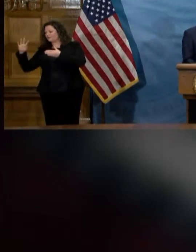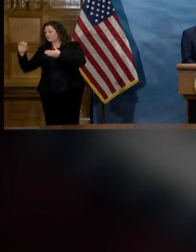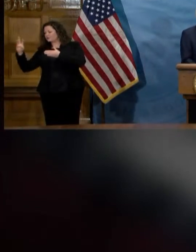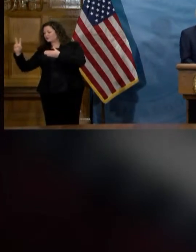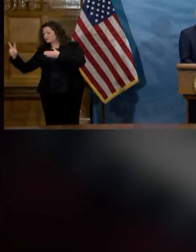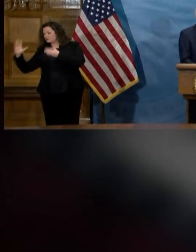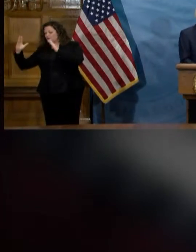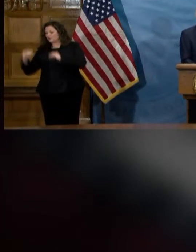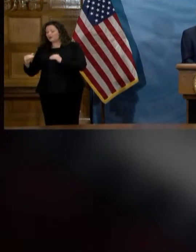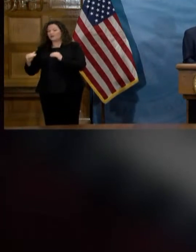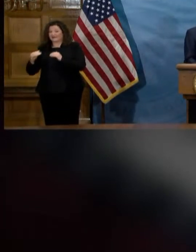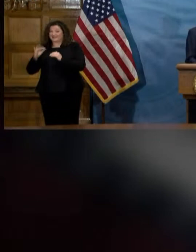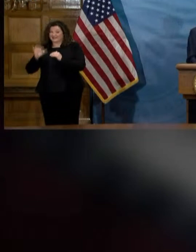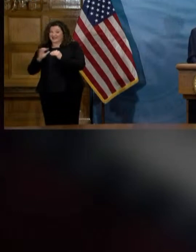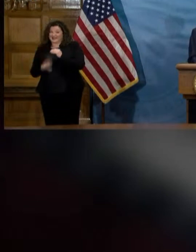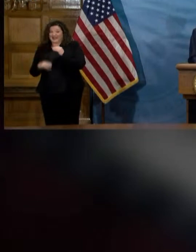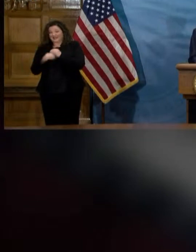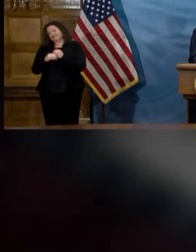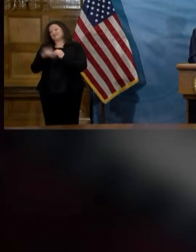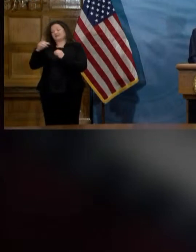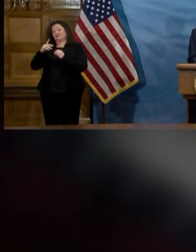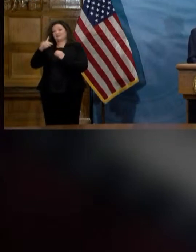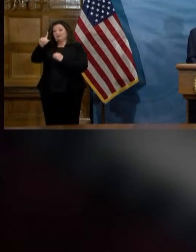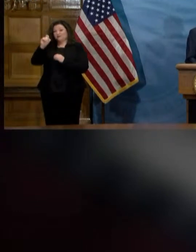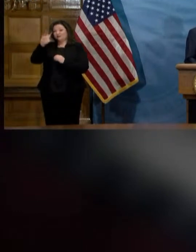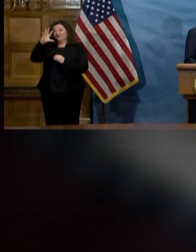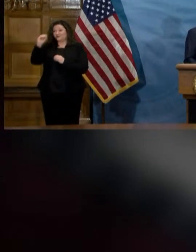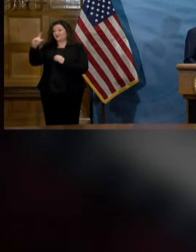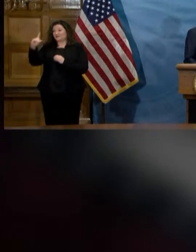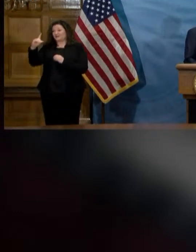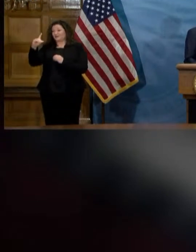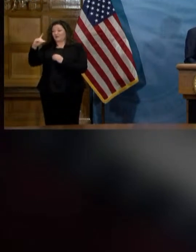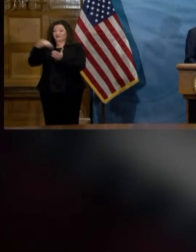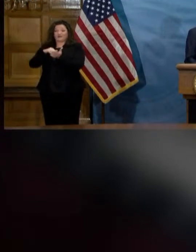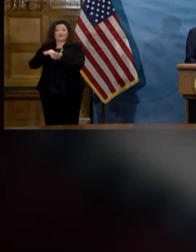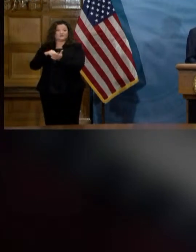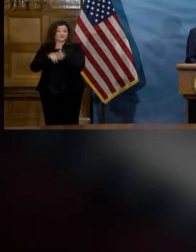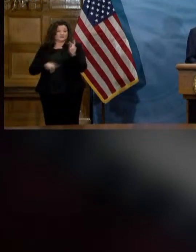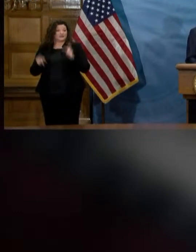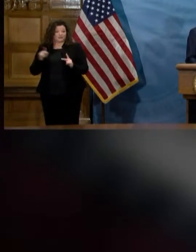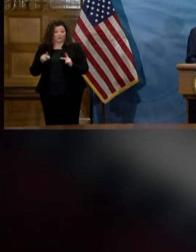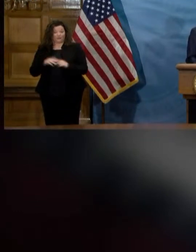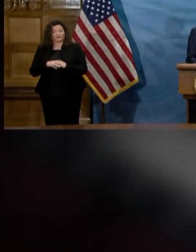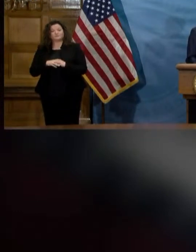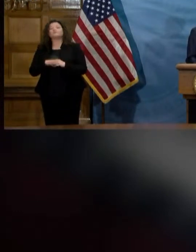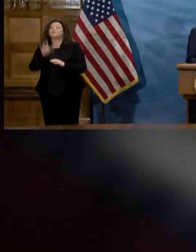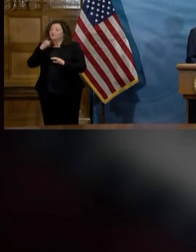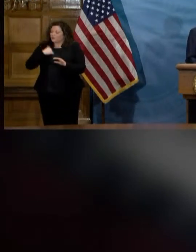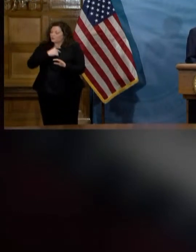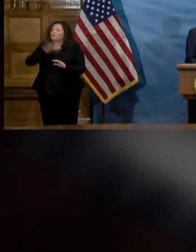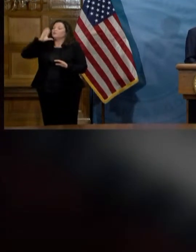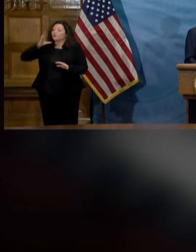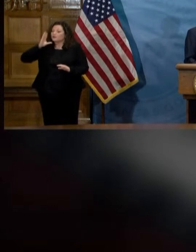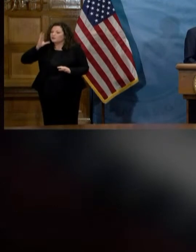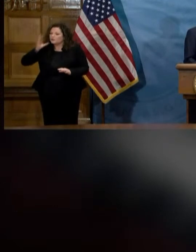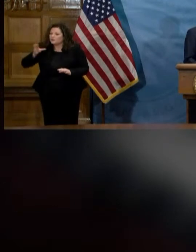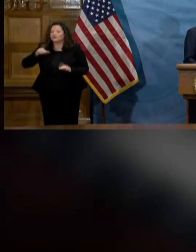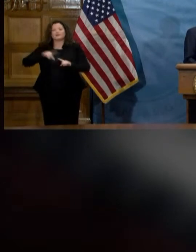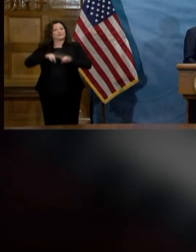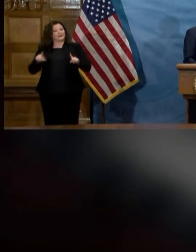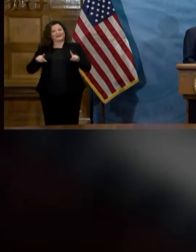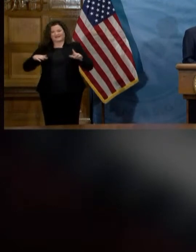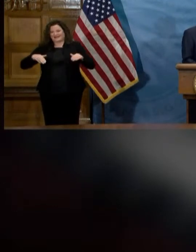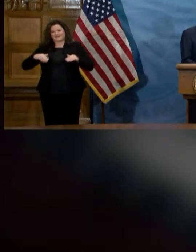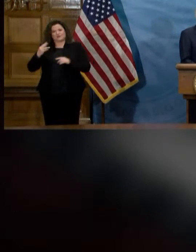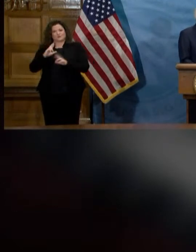462. You'd be adding another 151,000 if you went down to that level. We will get there, but we're not ready to do that